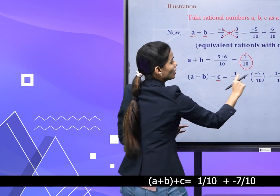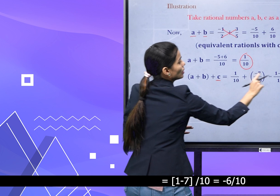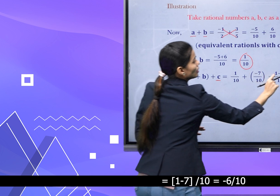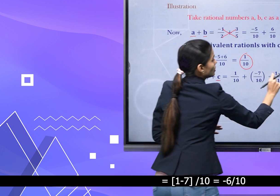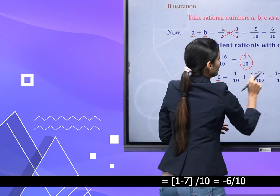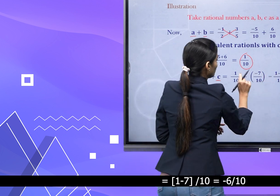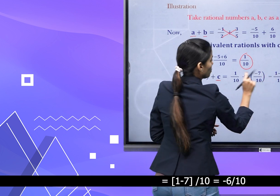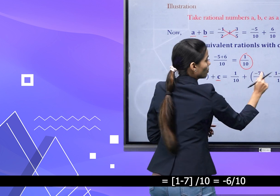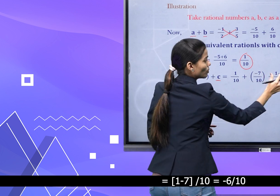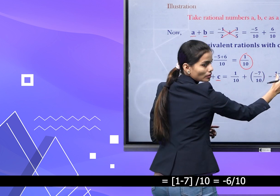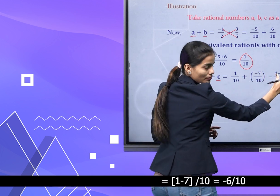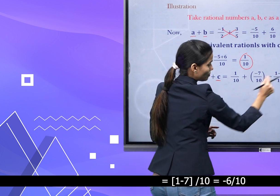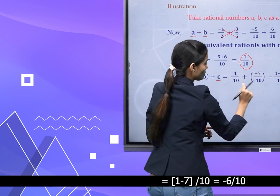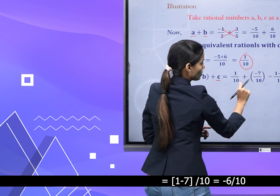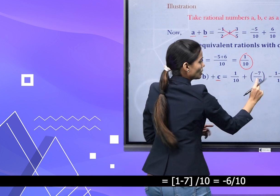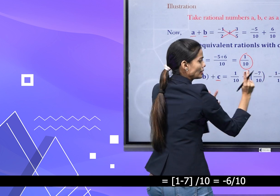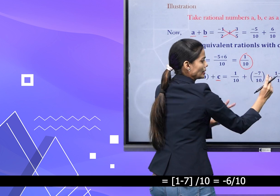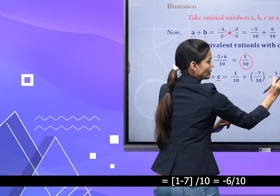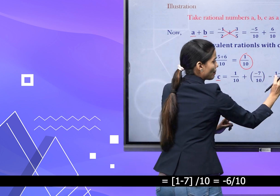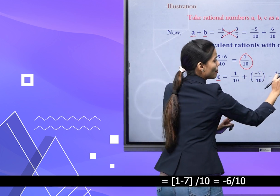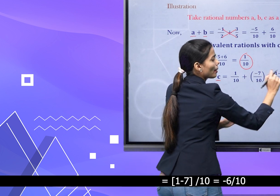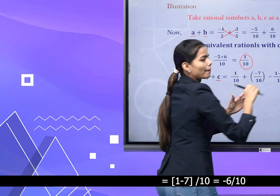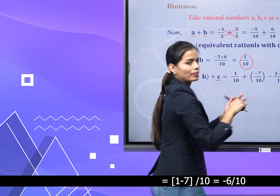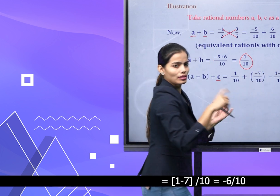is equal to 1 minus 7 by 10